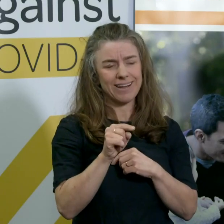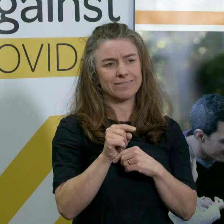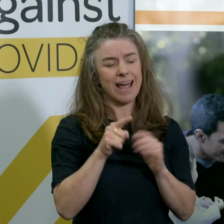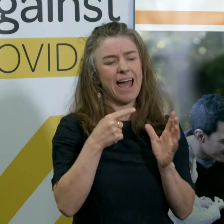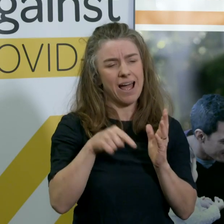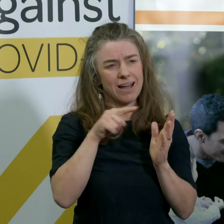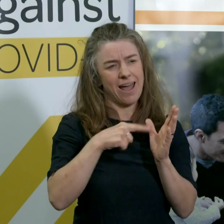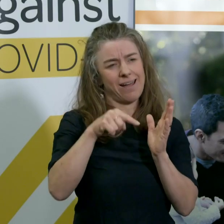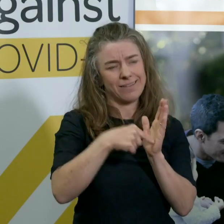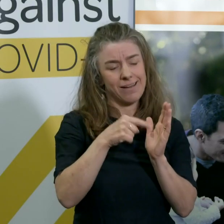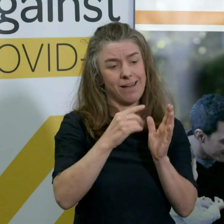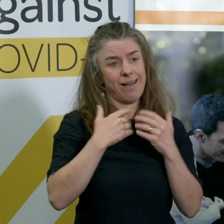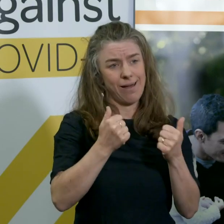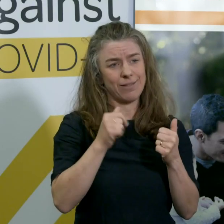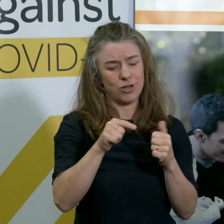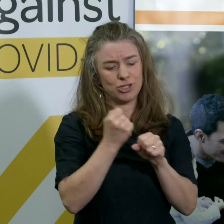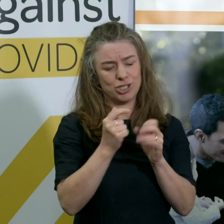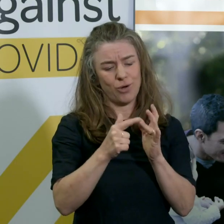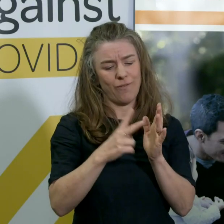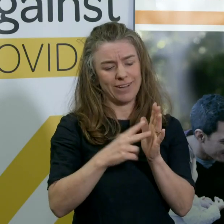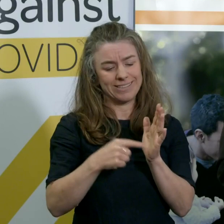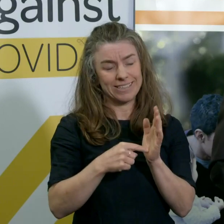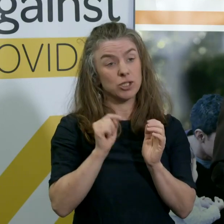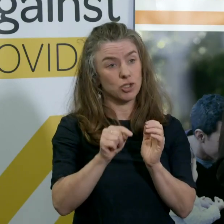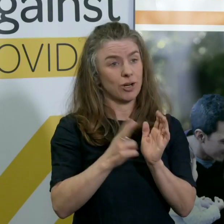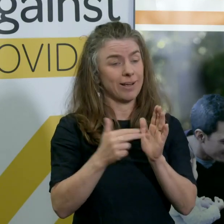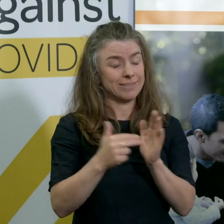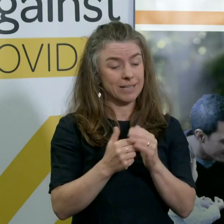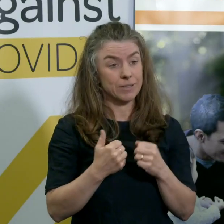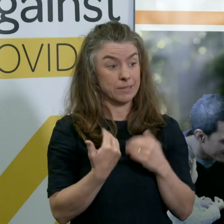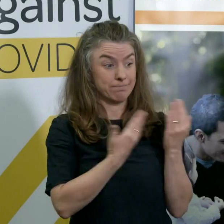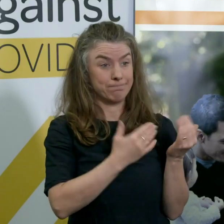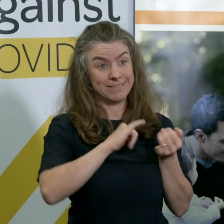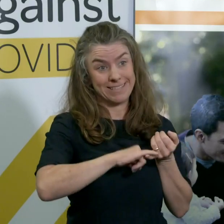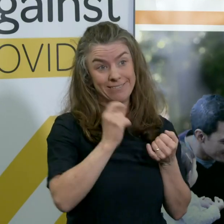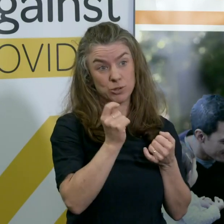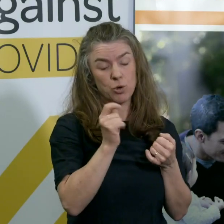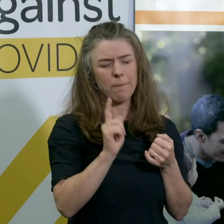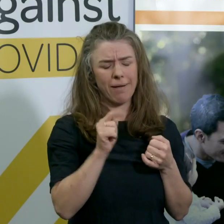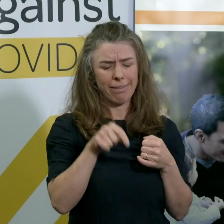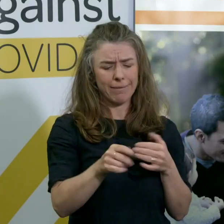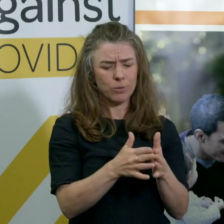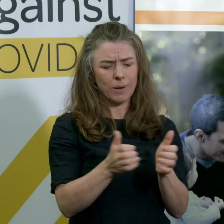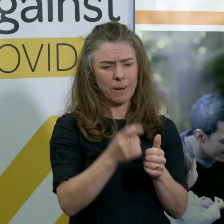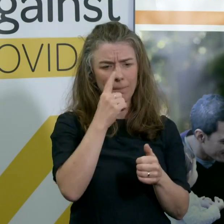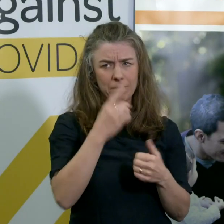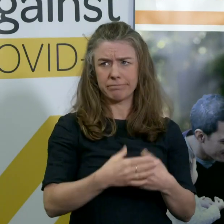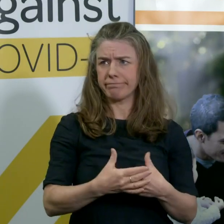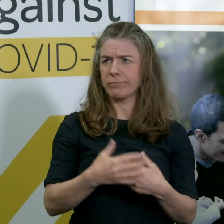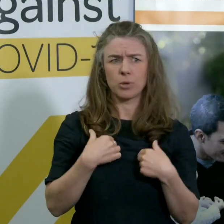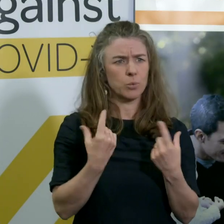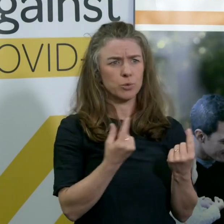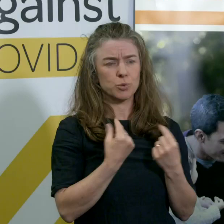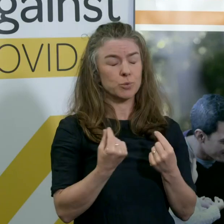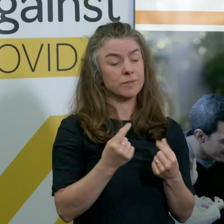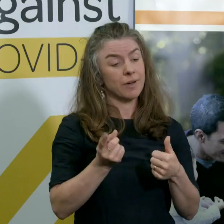health.govt.nz. So just before I hand over to Steve, this weekend people will be thinking, well, what should I be doing?